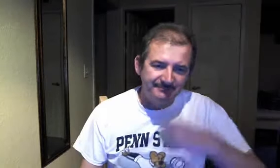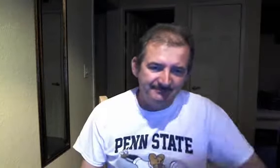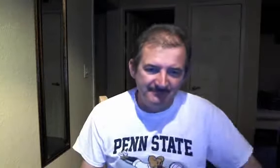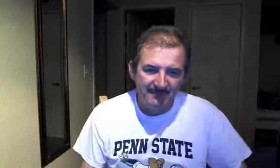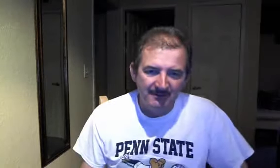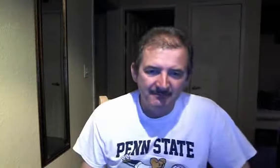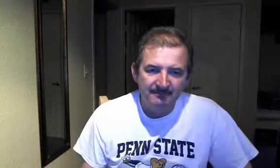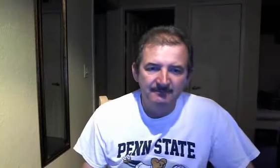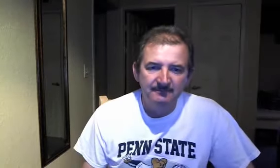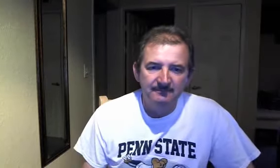I'm going to